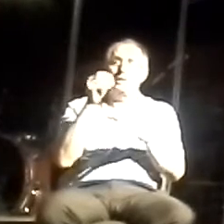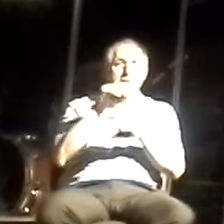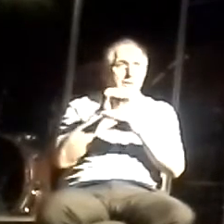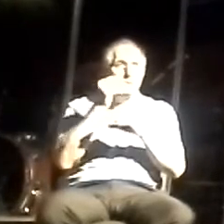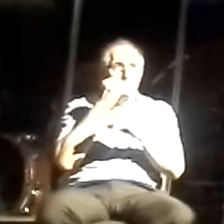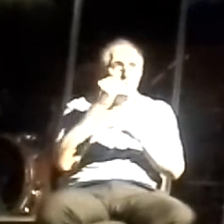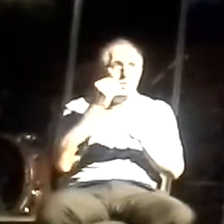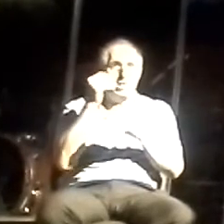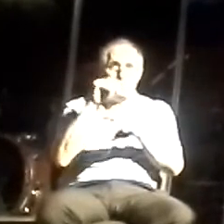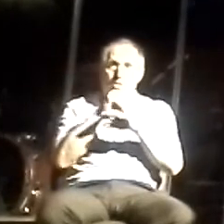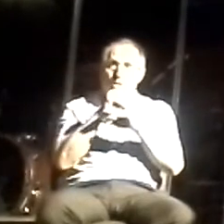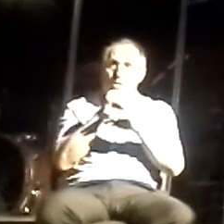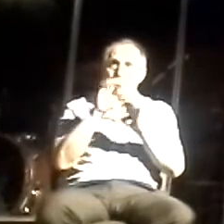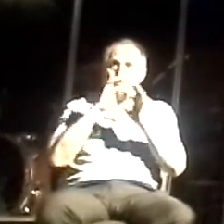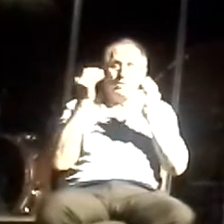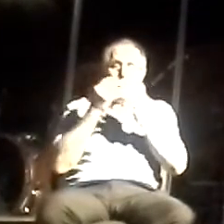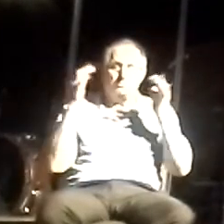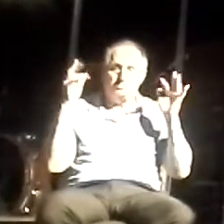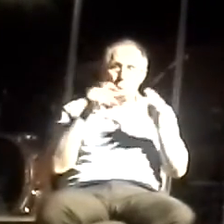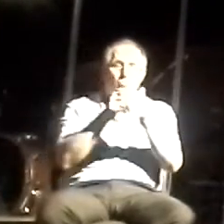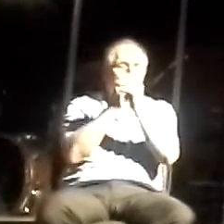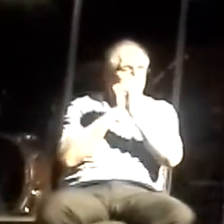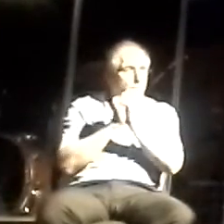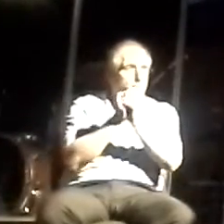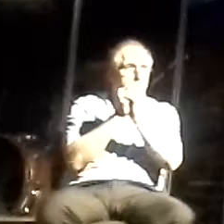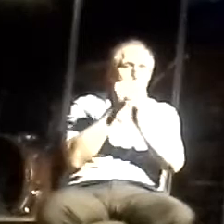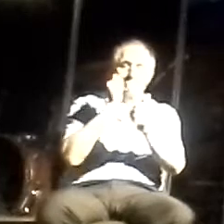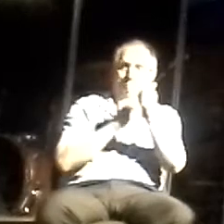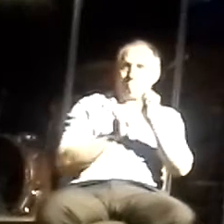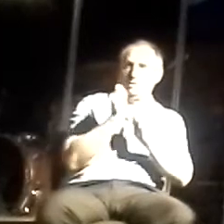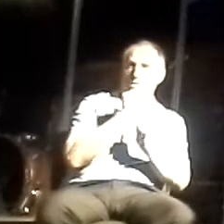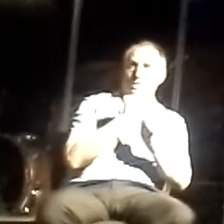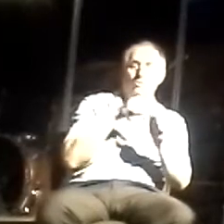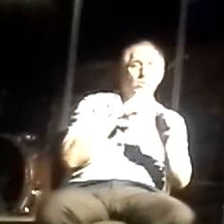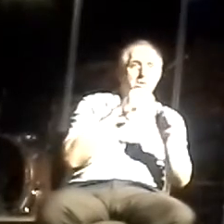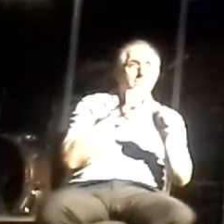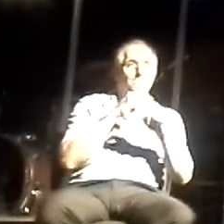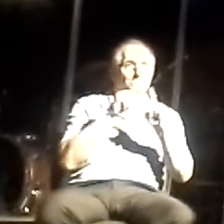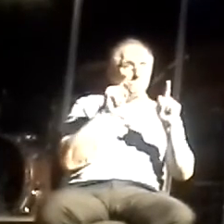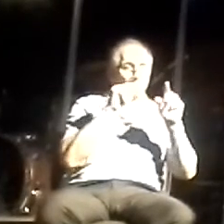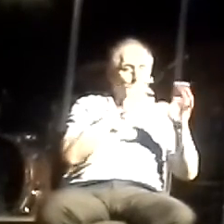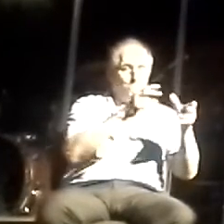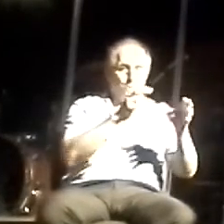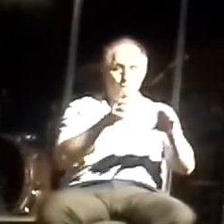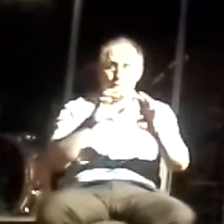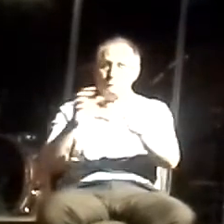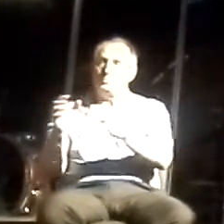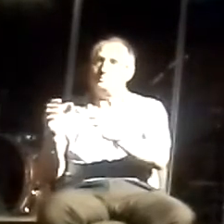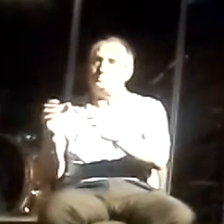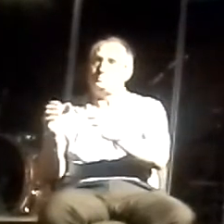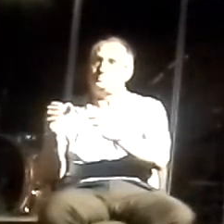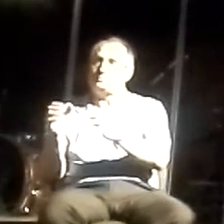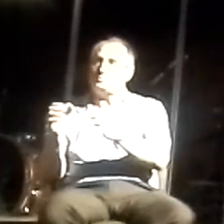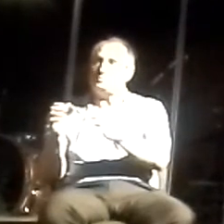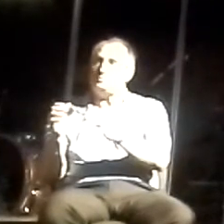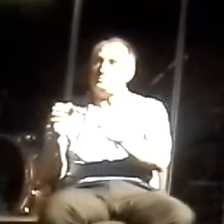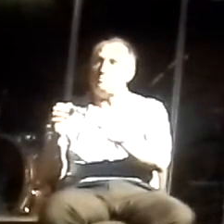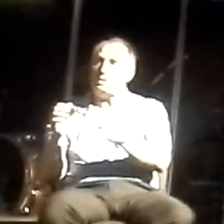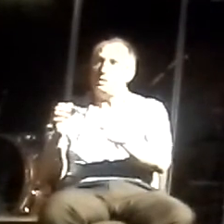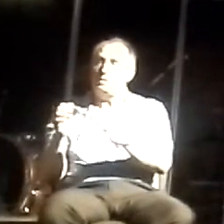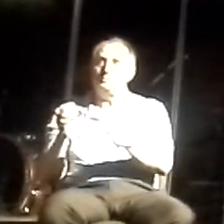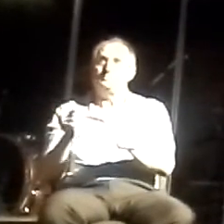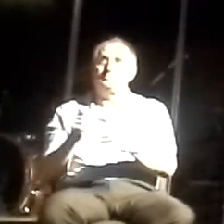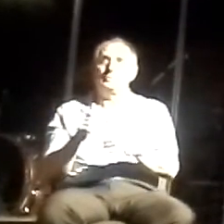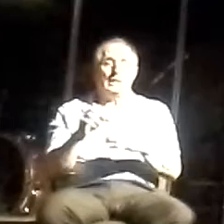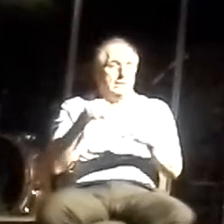night, the families all come together for worship and skits. And then everybody breaks out into their own sections and gets poured